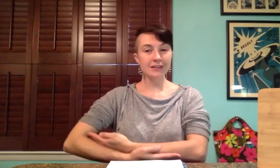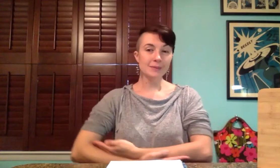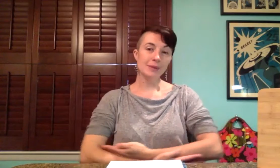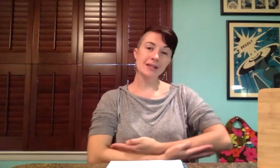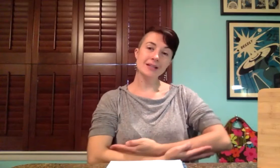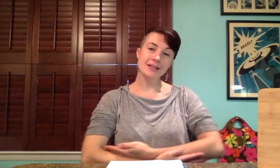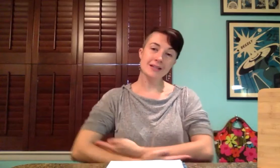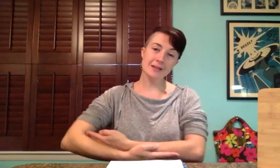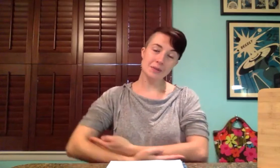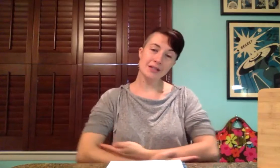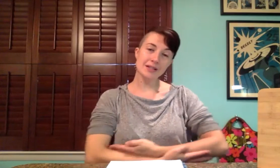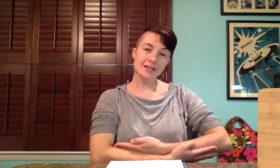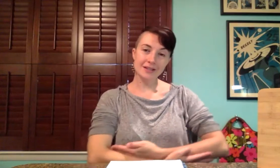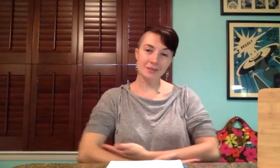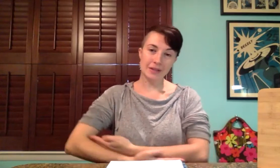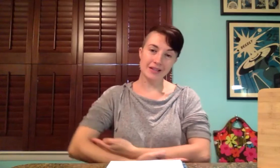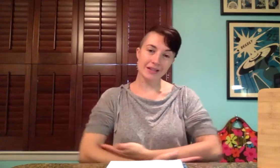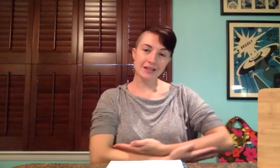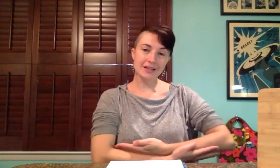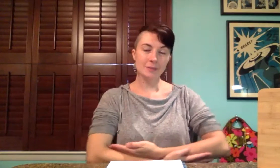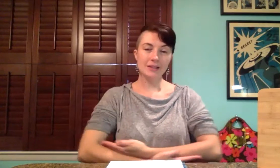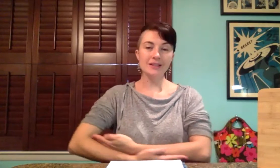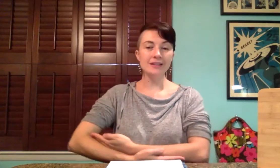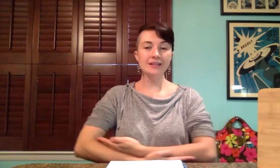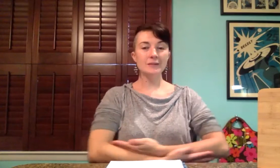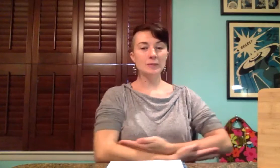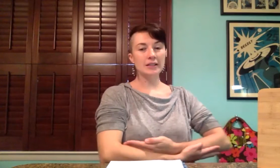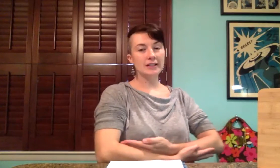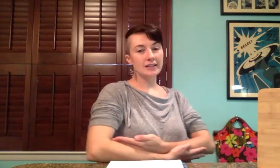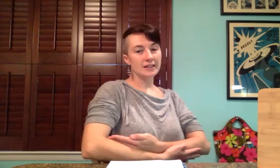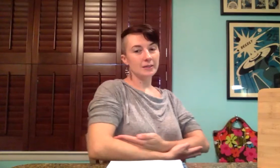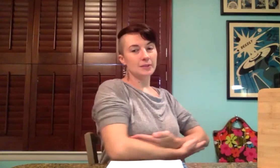Baby, baby, baby, baby,